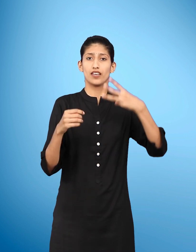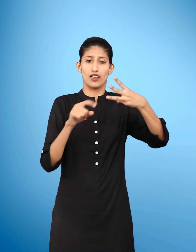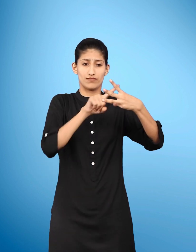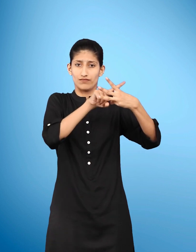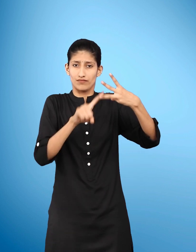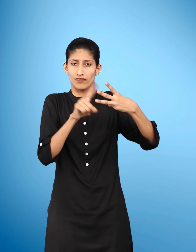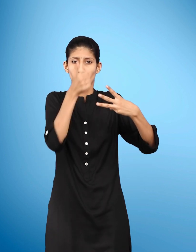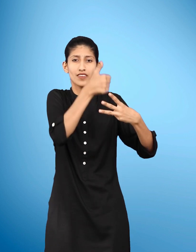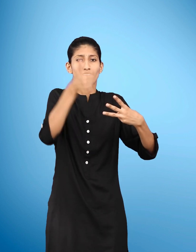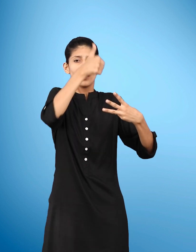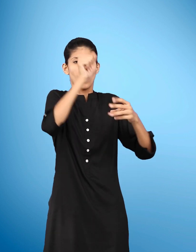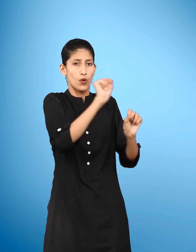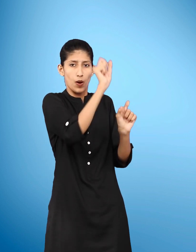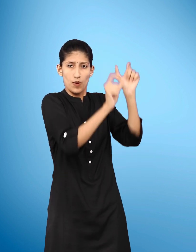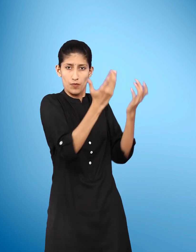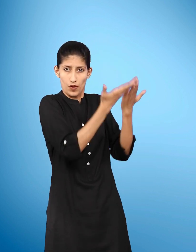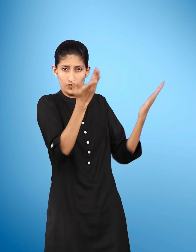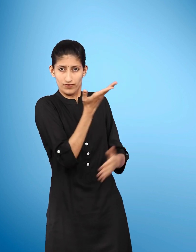the capital of the Pandyas.